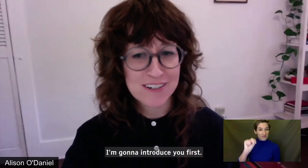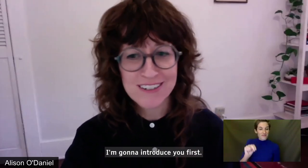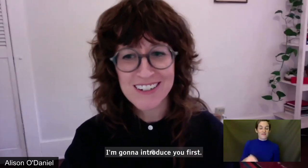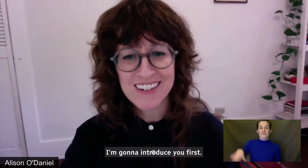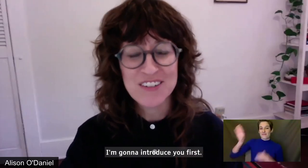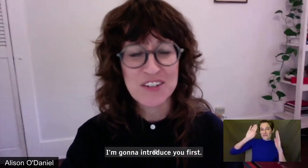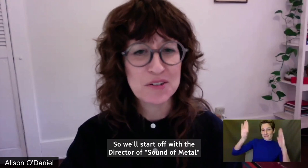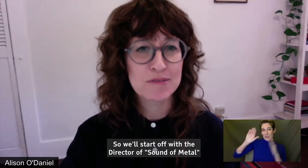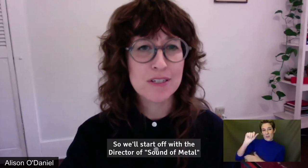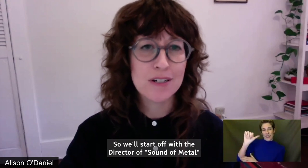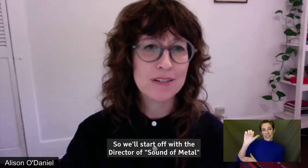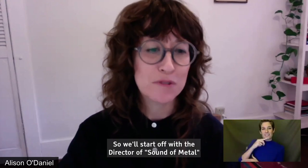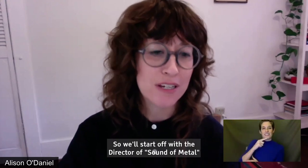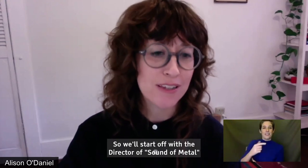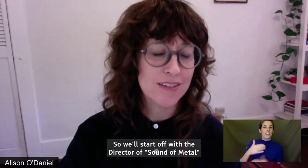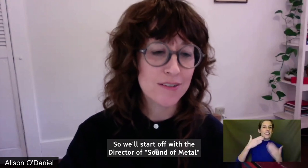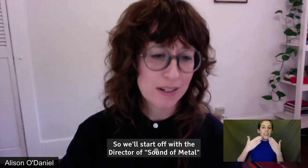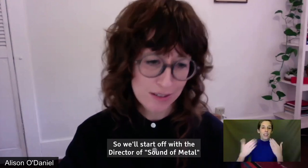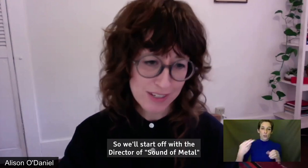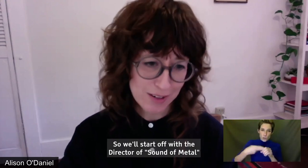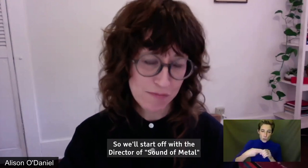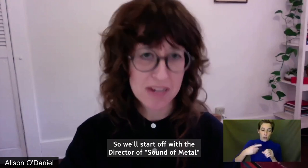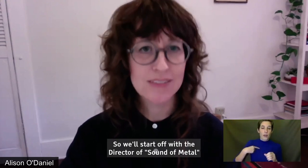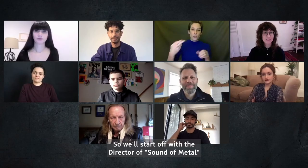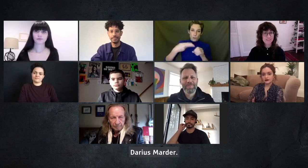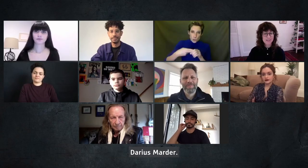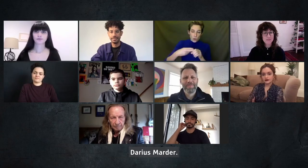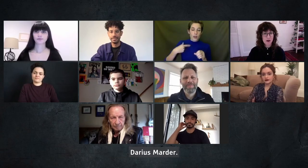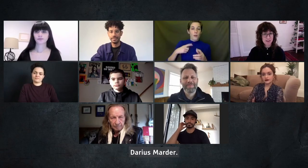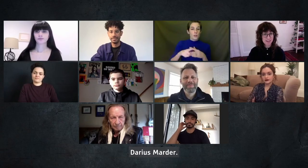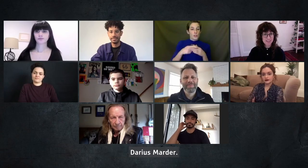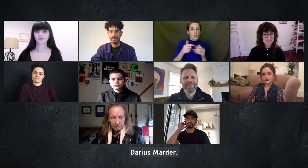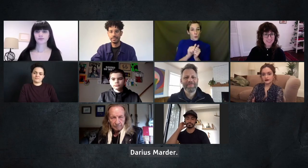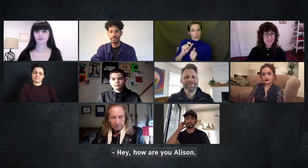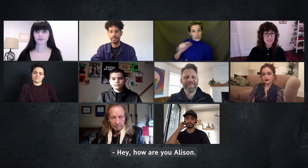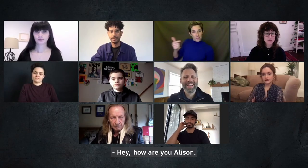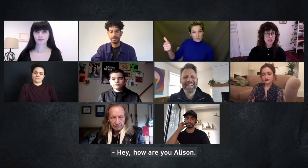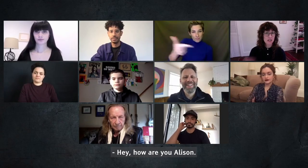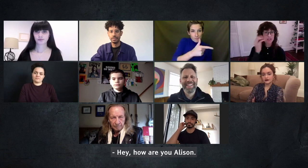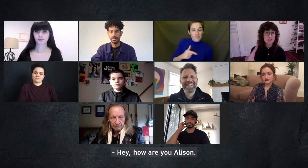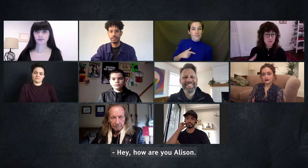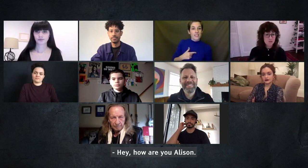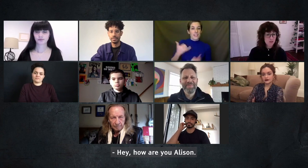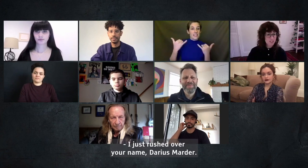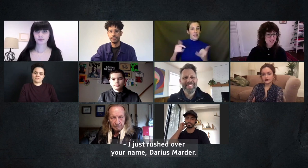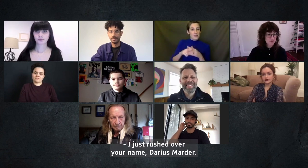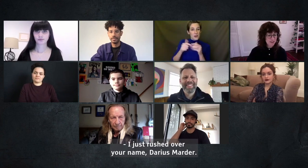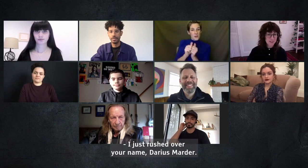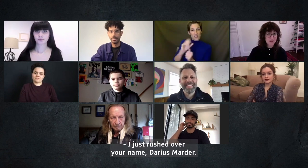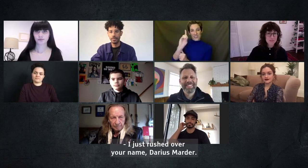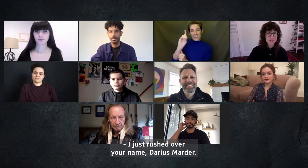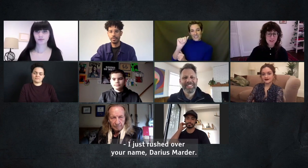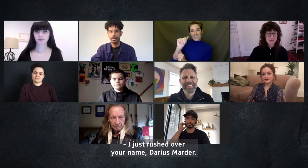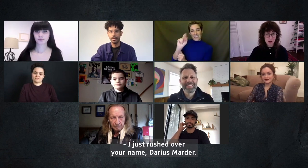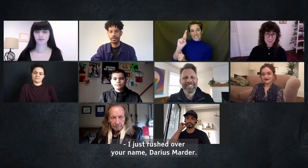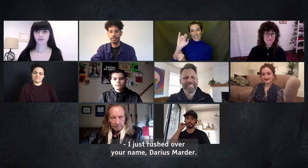introduce you first. So we'll start off with the director of Sound of Metal, Darius Marder. How are you, Alison? Rushed over your